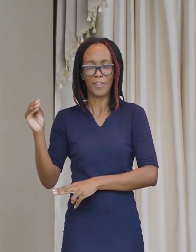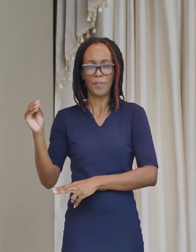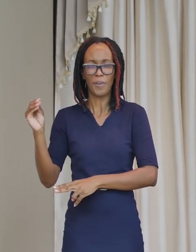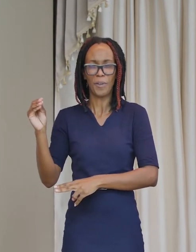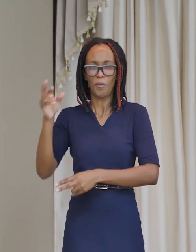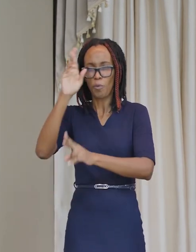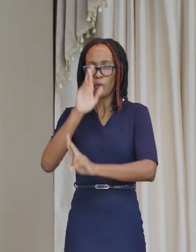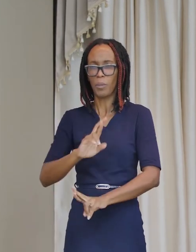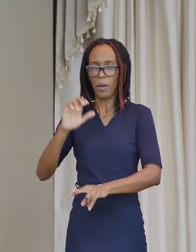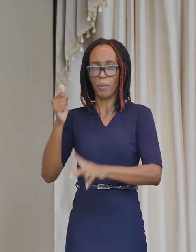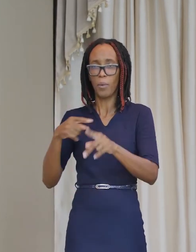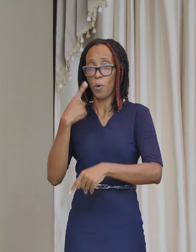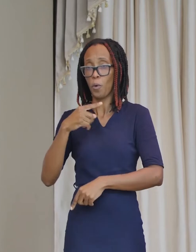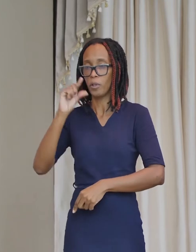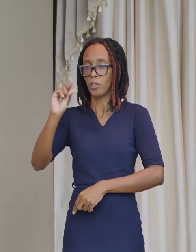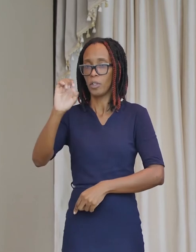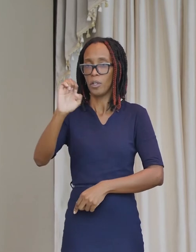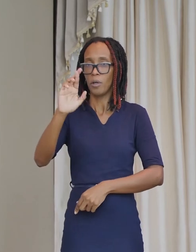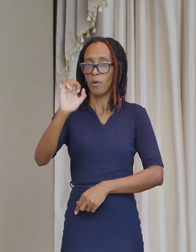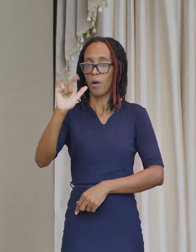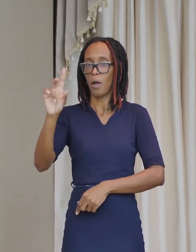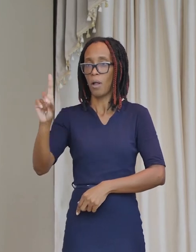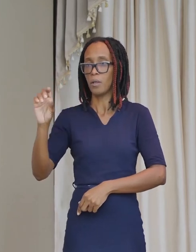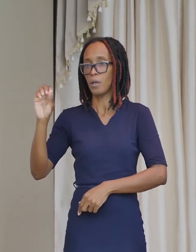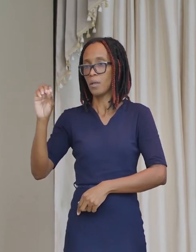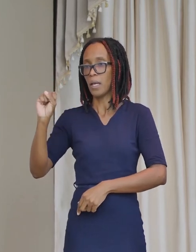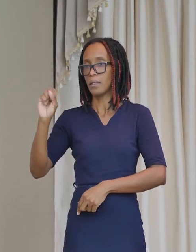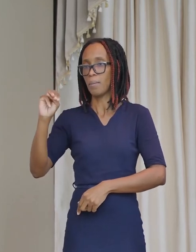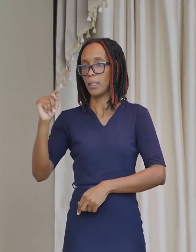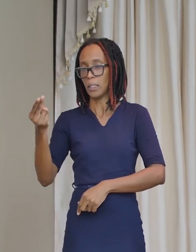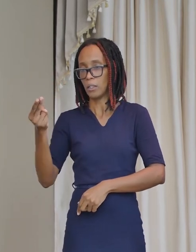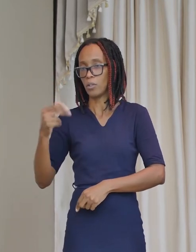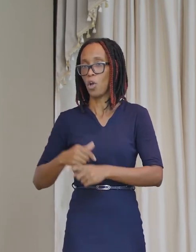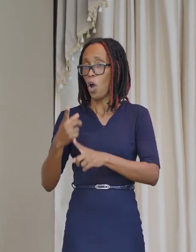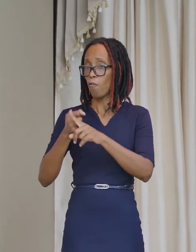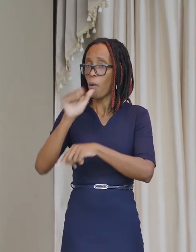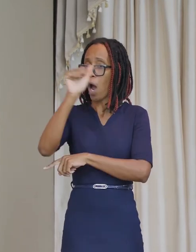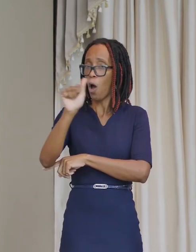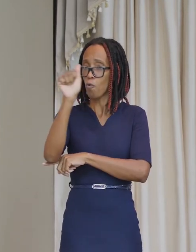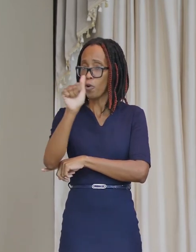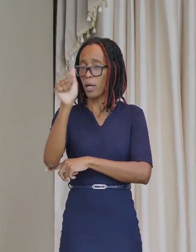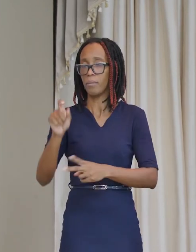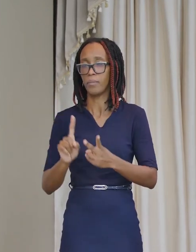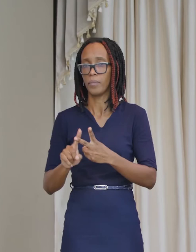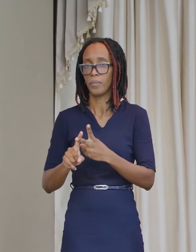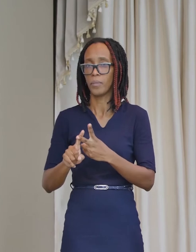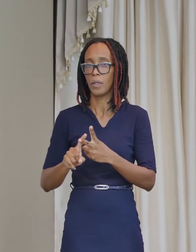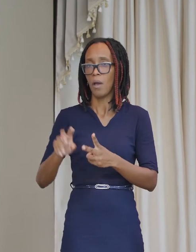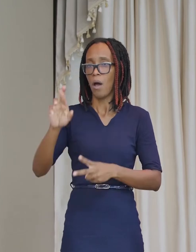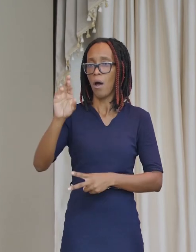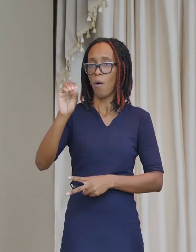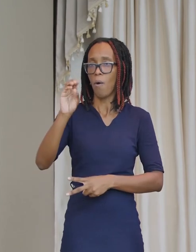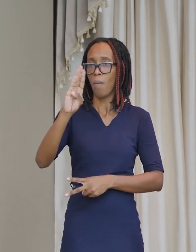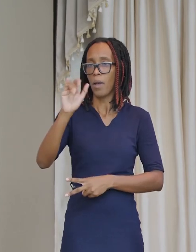persons: Mr. Gerald Smith, former Group Scout leader, 1st Arauca Air Scouts; Mr. Robin